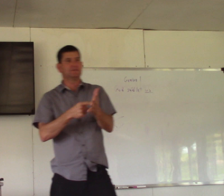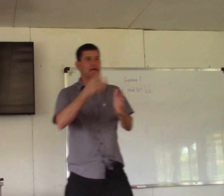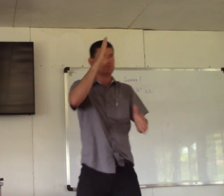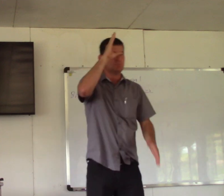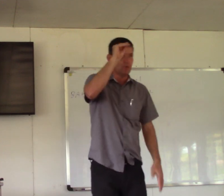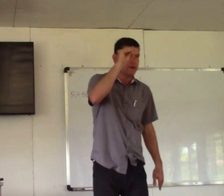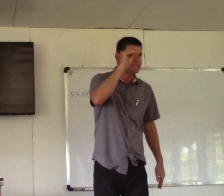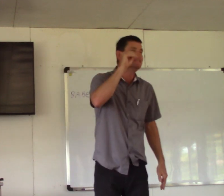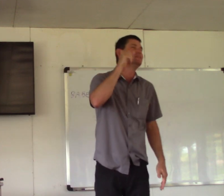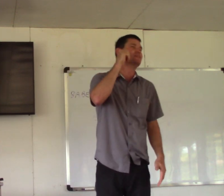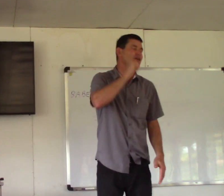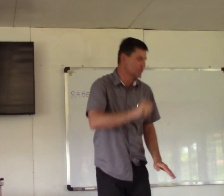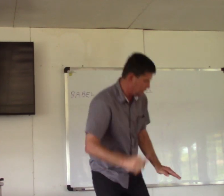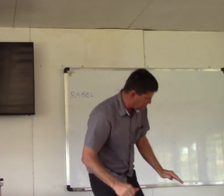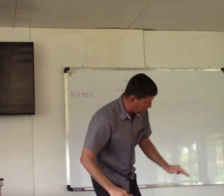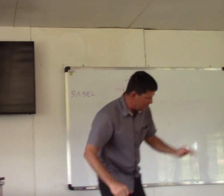Sometimes boys and girls, when they grow up,